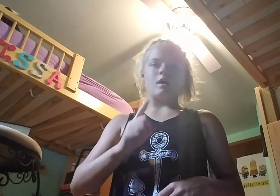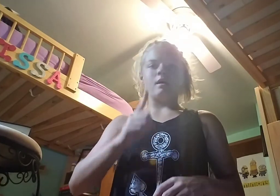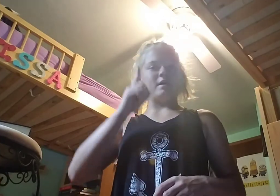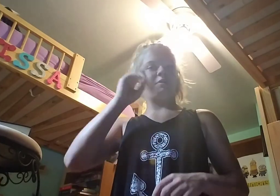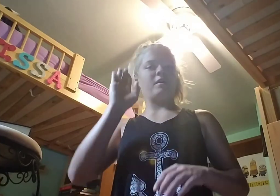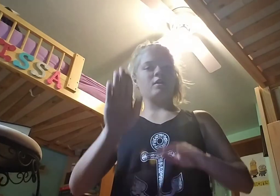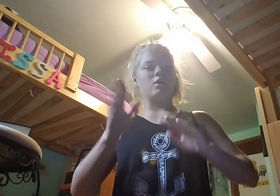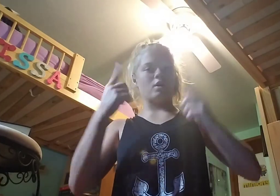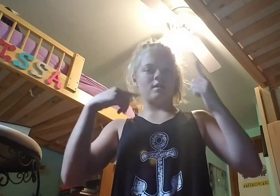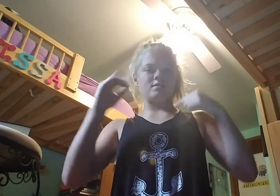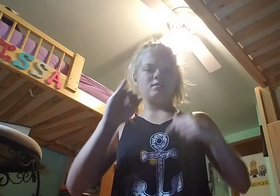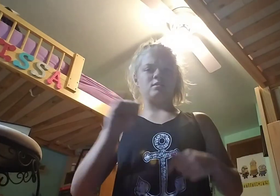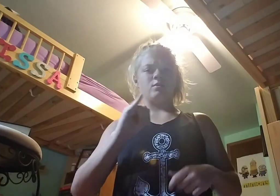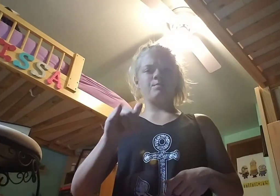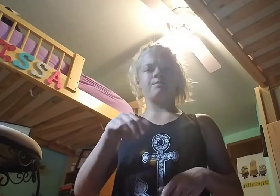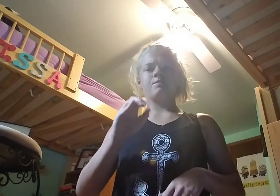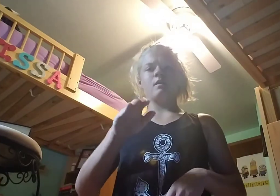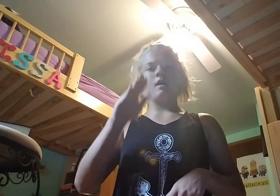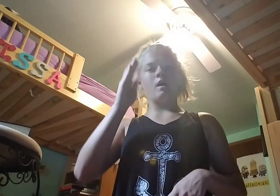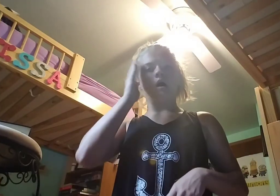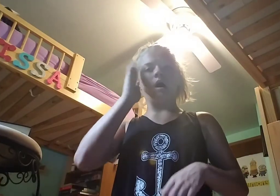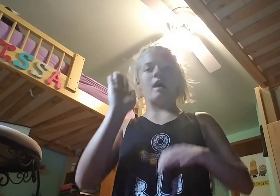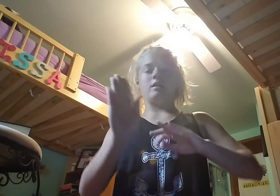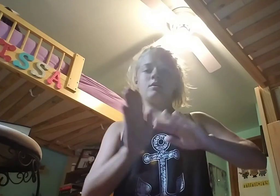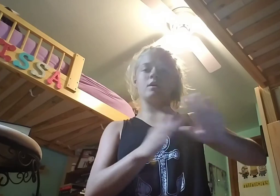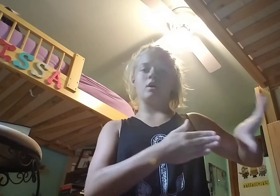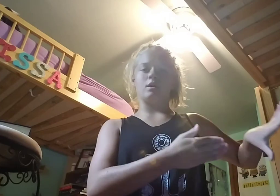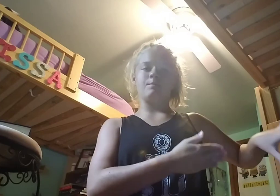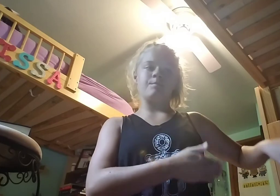And I think you're crazy too. I know you're gone.